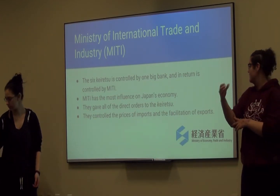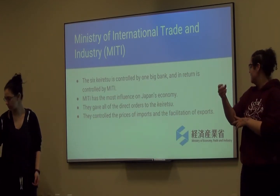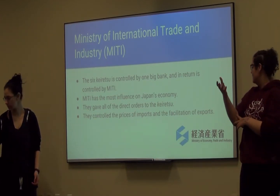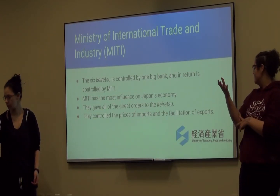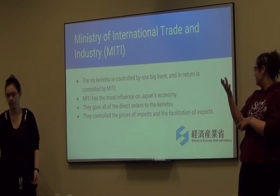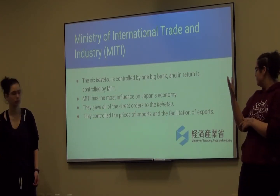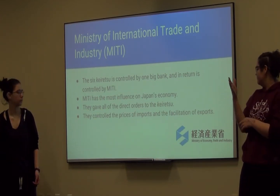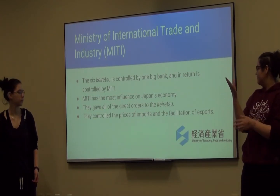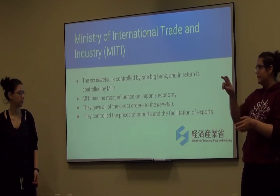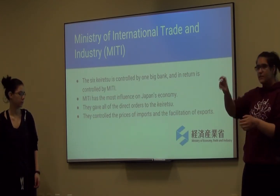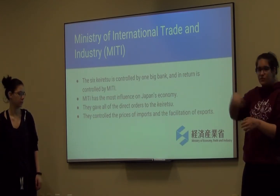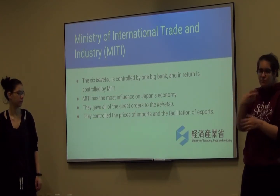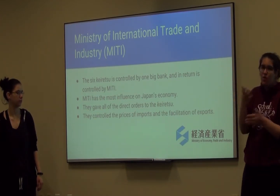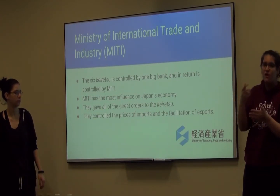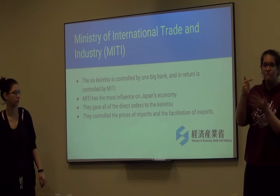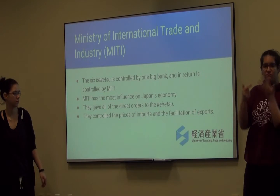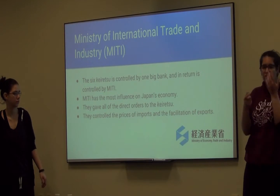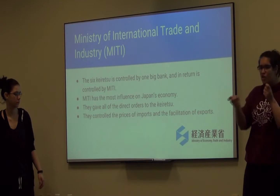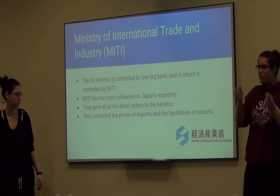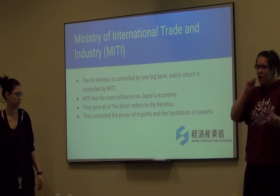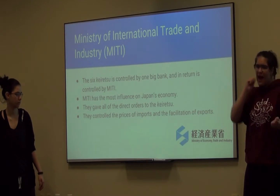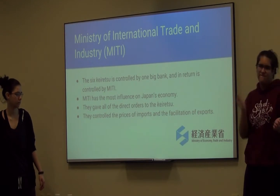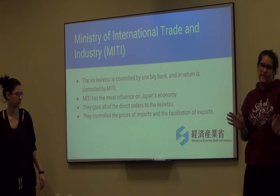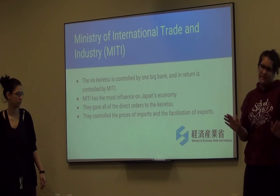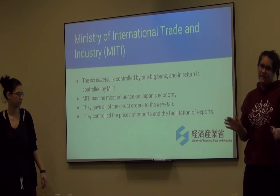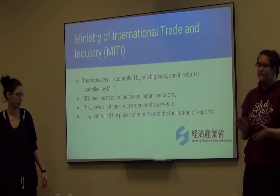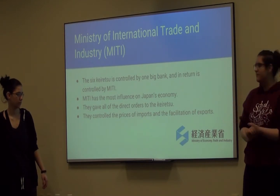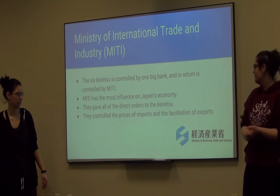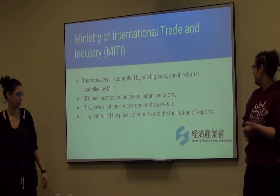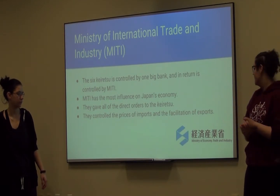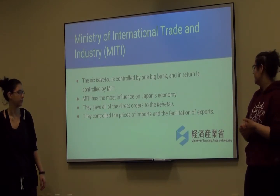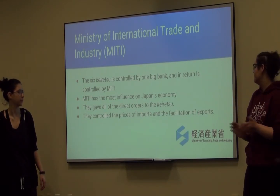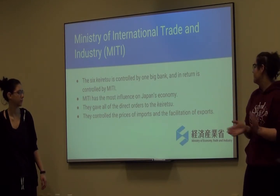They controlled the prices of imports and exports.